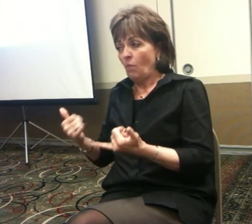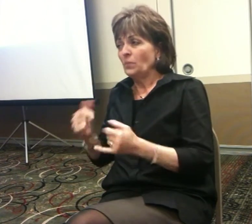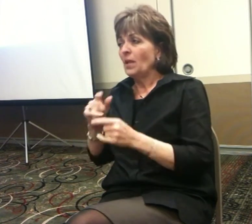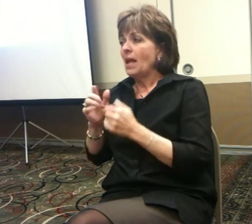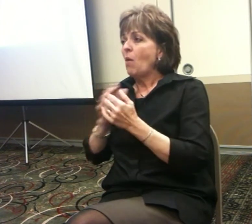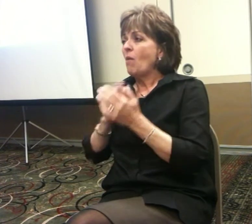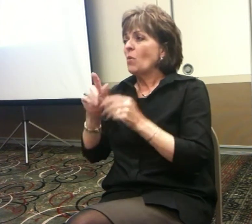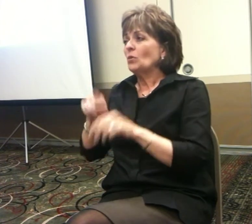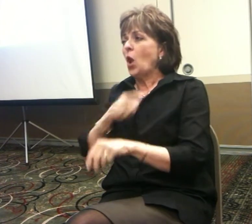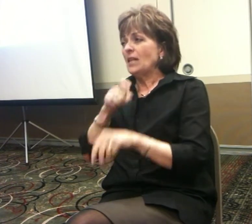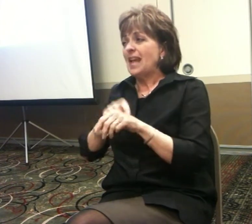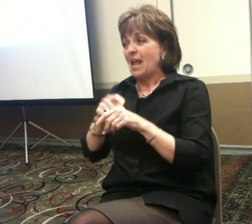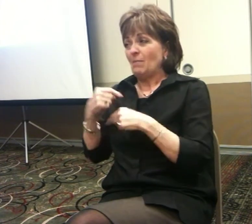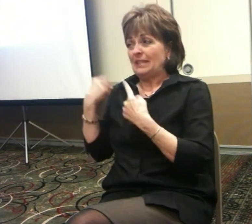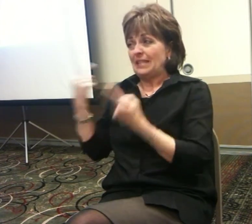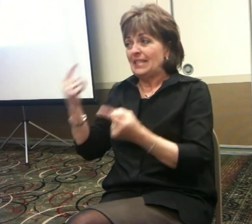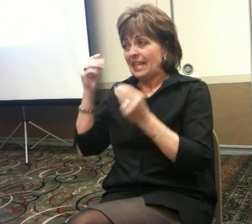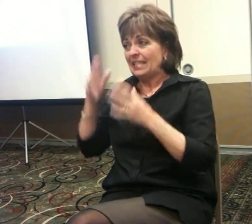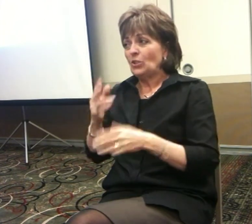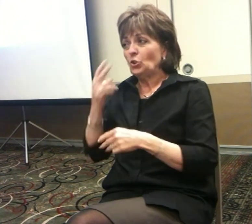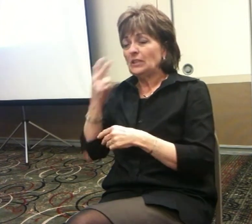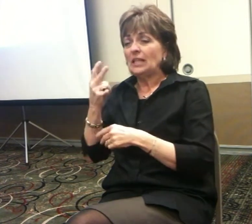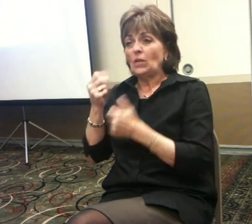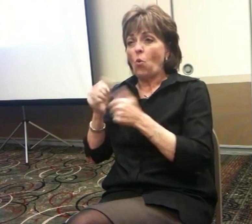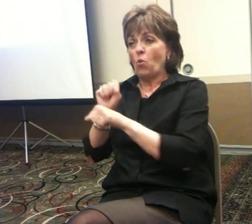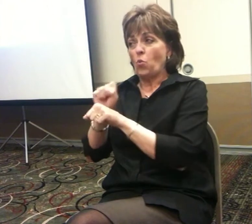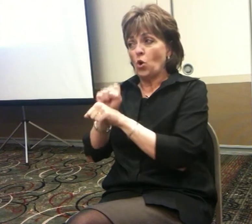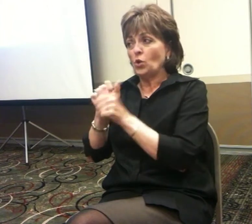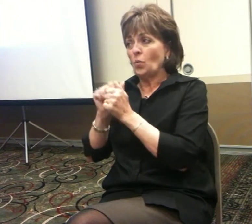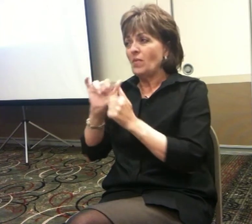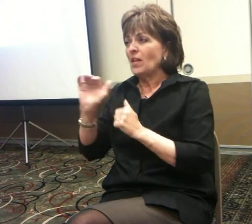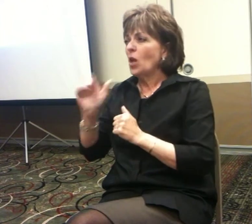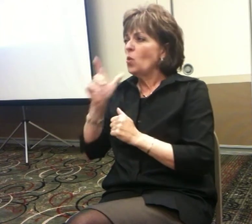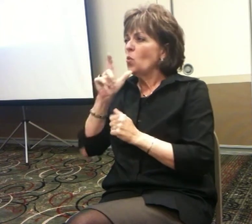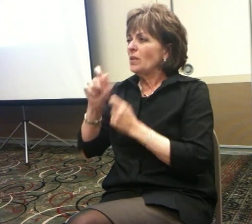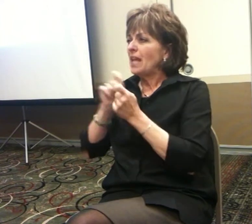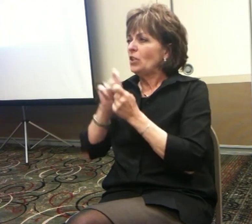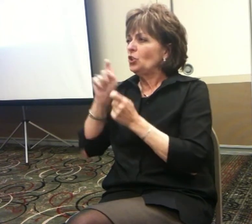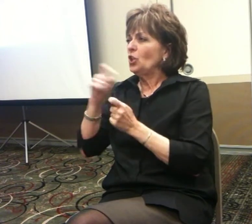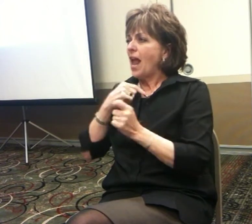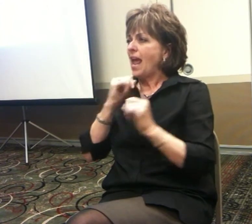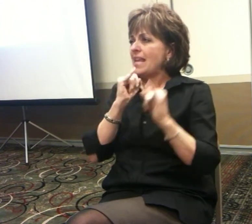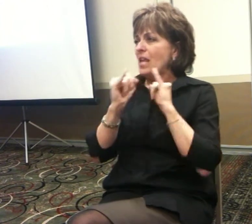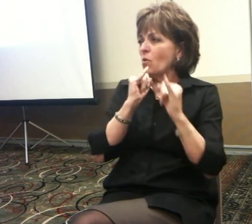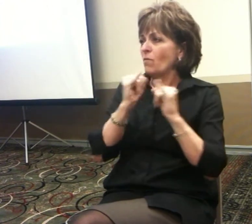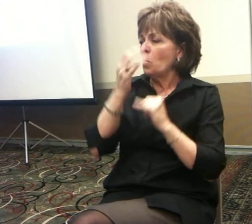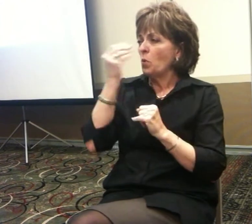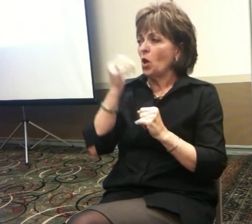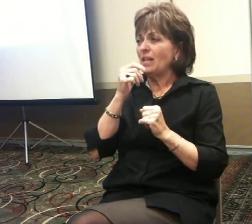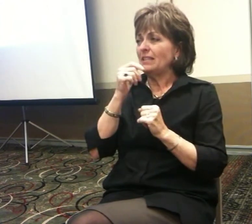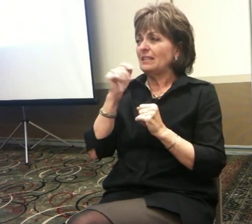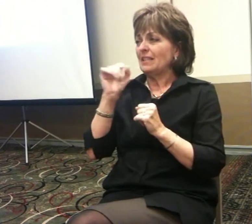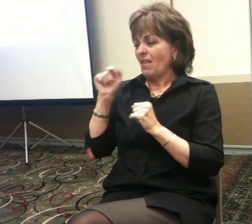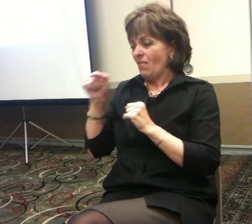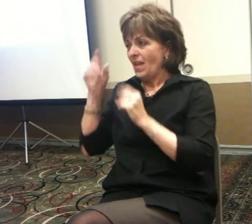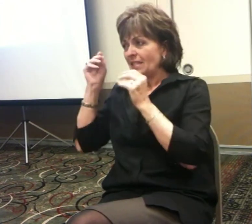that teacher has seen and worked with that child. Who exactly should I be interviewing? Because this teacher doesn't know him